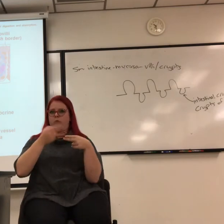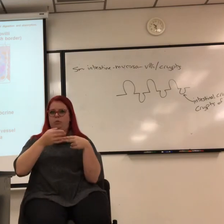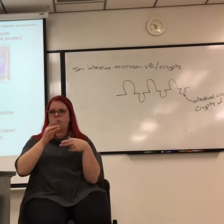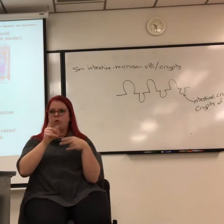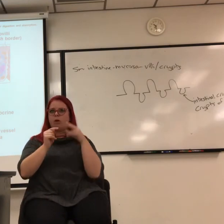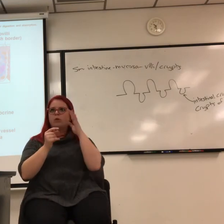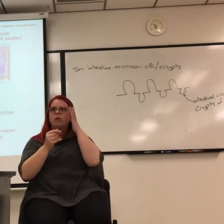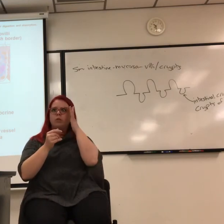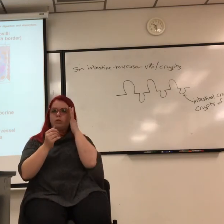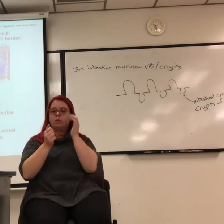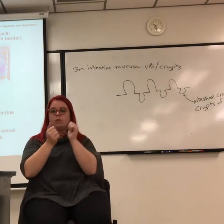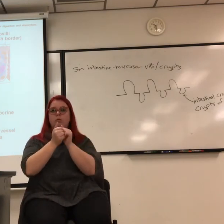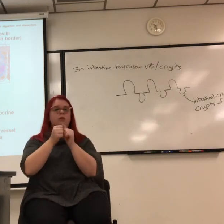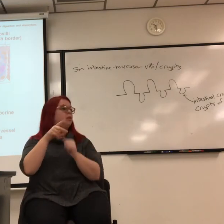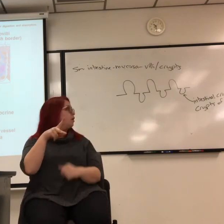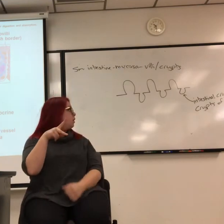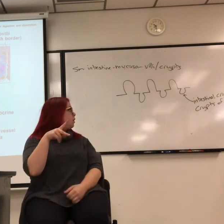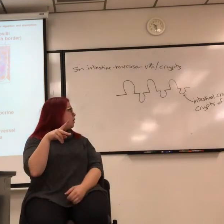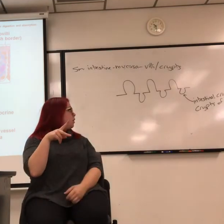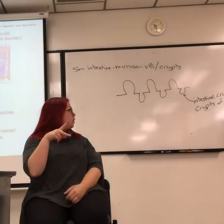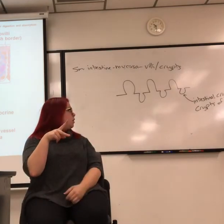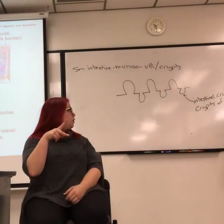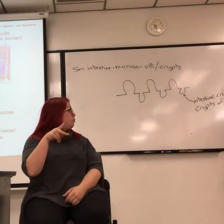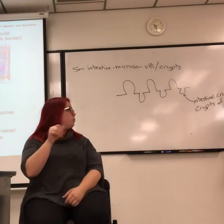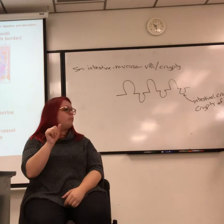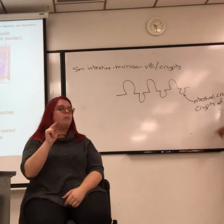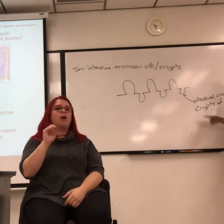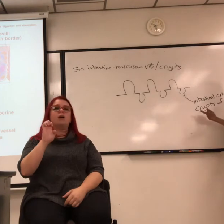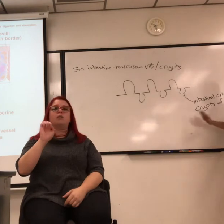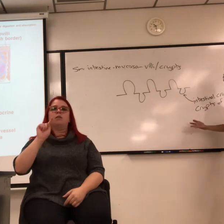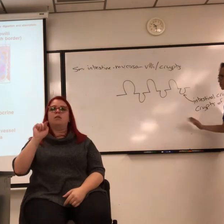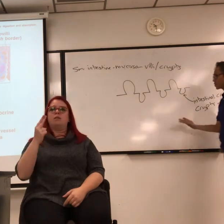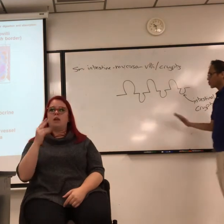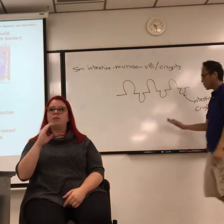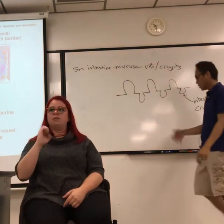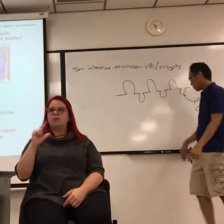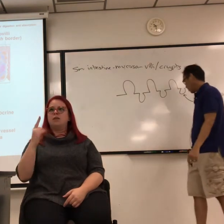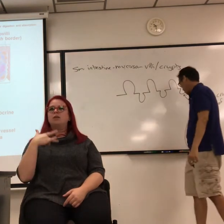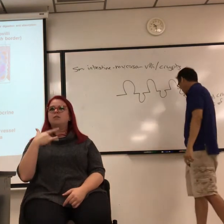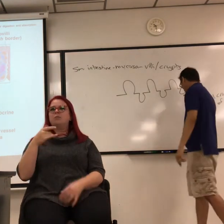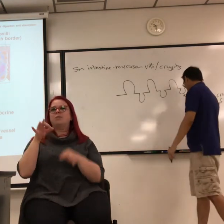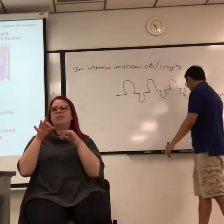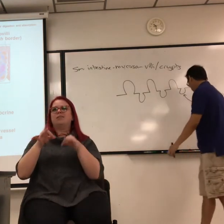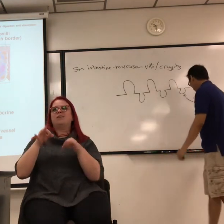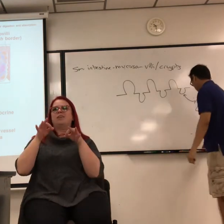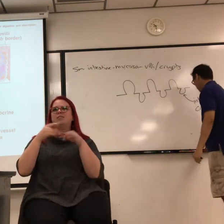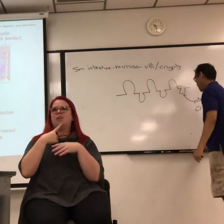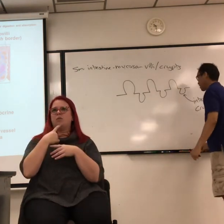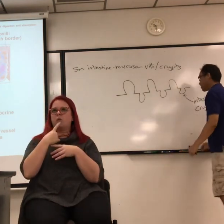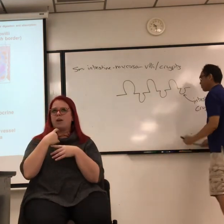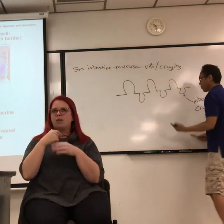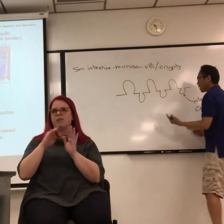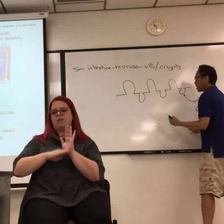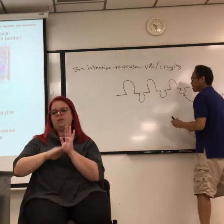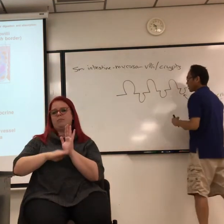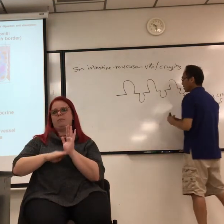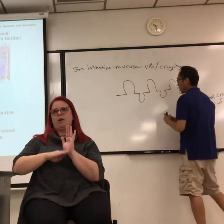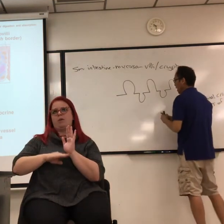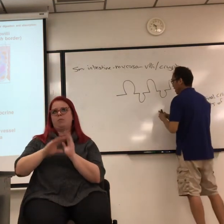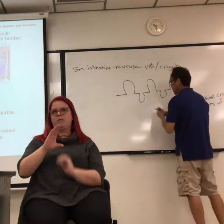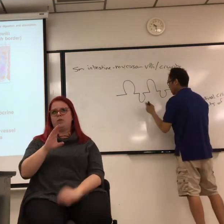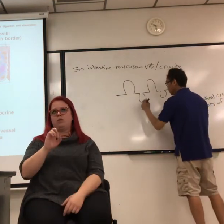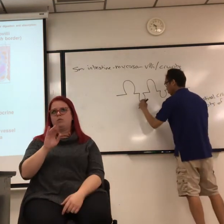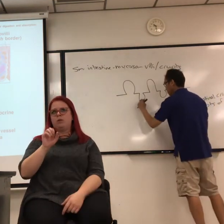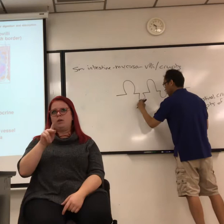Paneth cells. They usually stain red. They're at the base of the crypt. The crypts help secrete digestive things